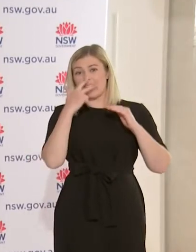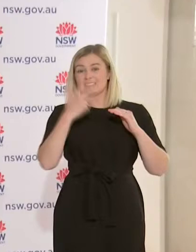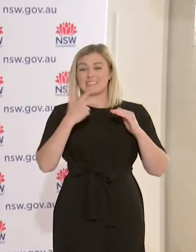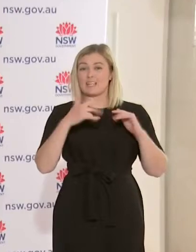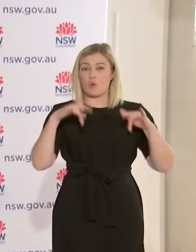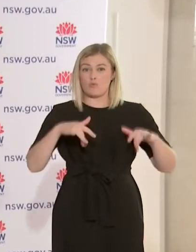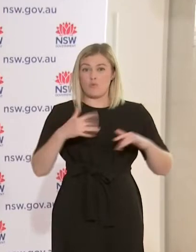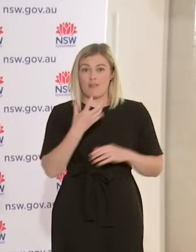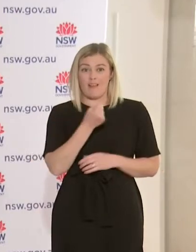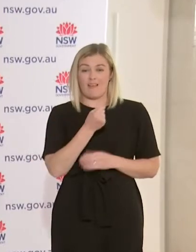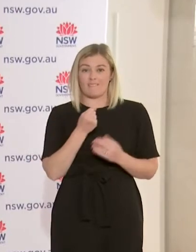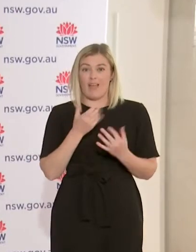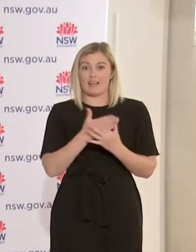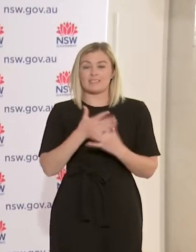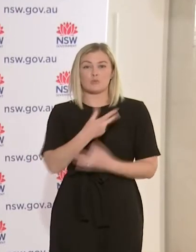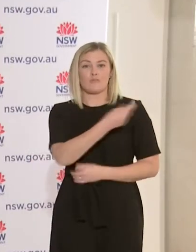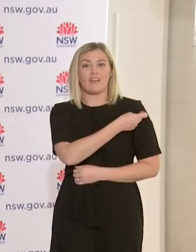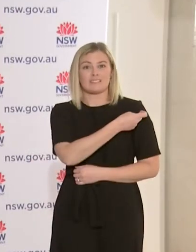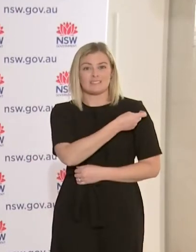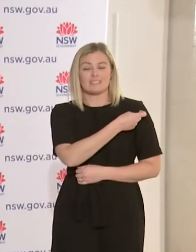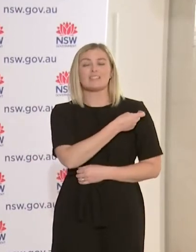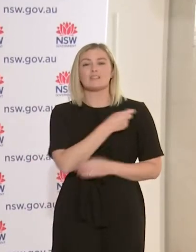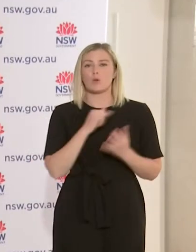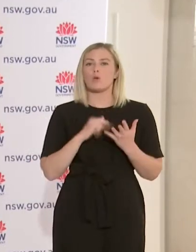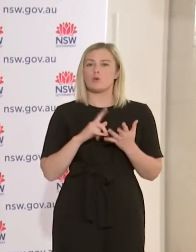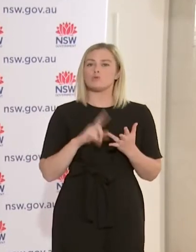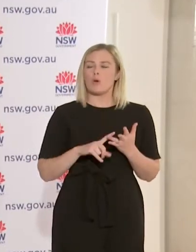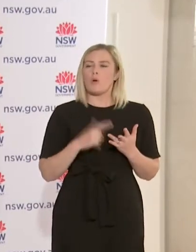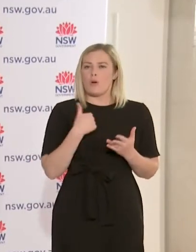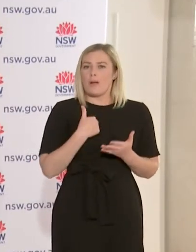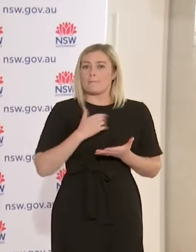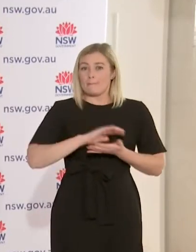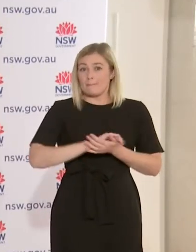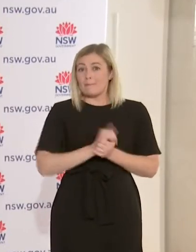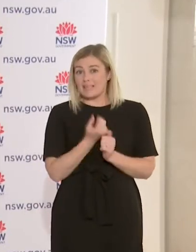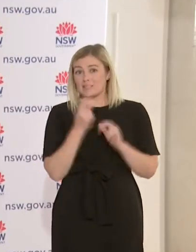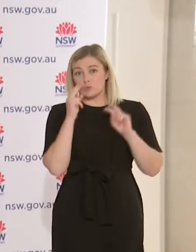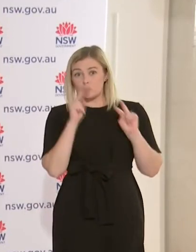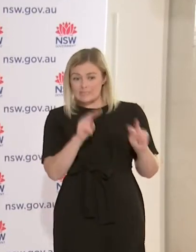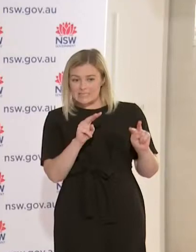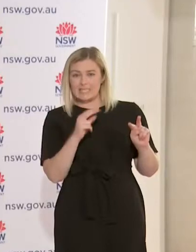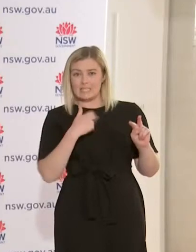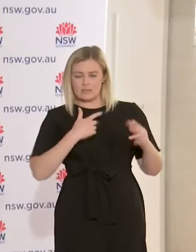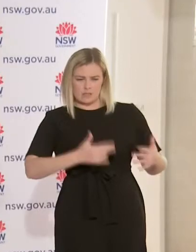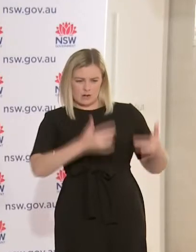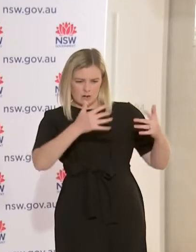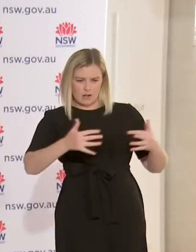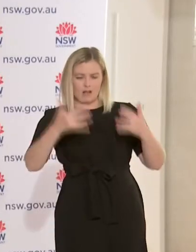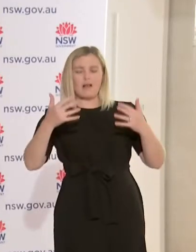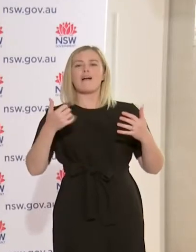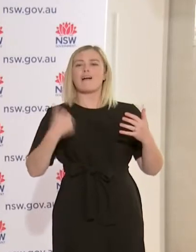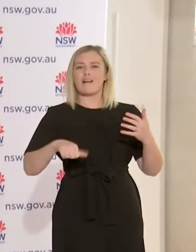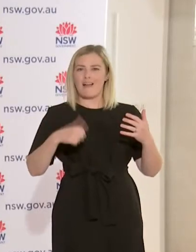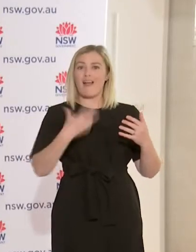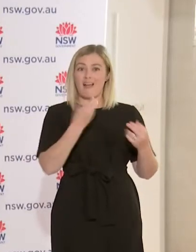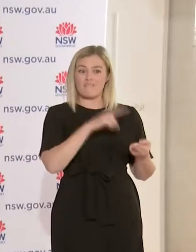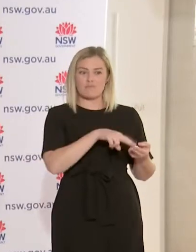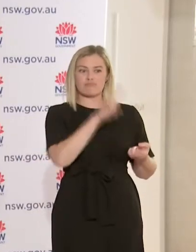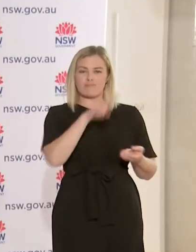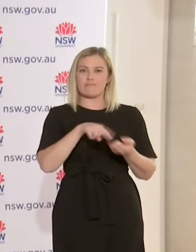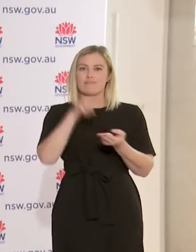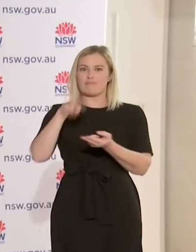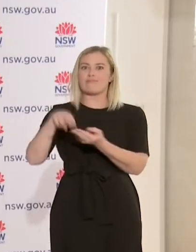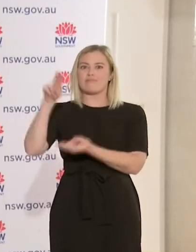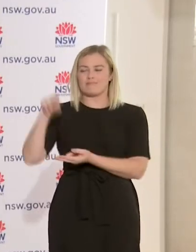speaking. And it is so pleasing to see that we are seeing that uptake. And I do not